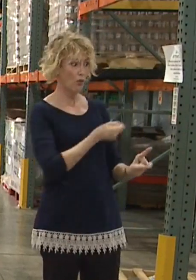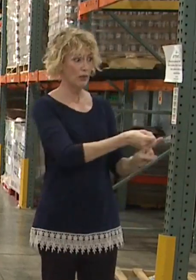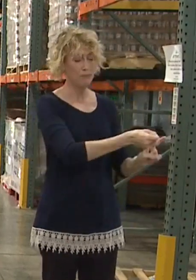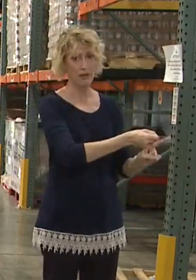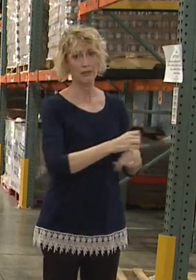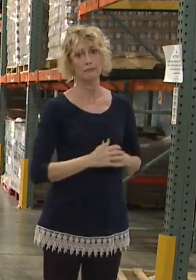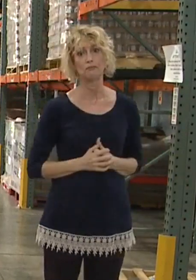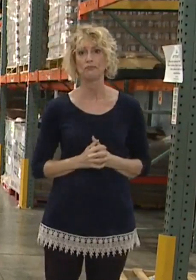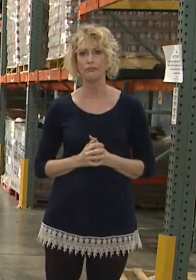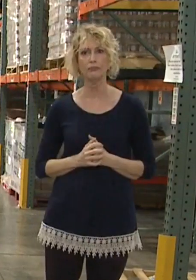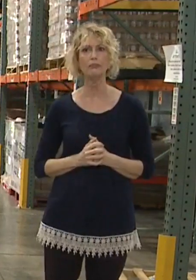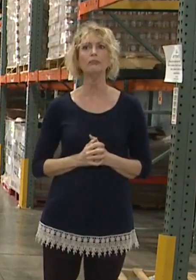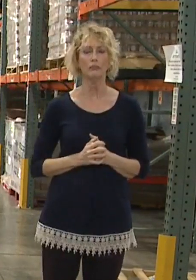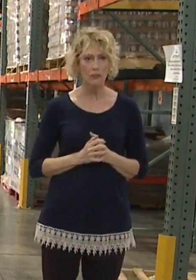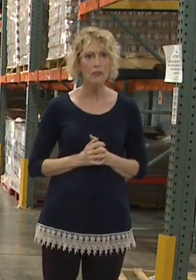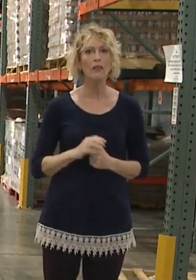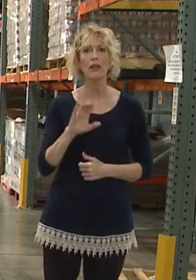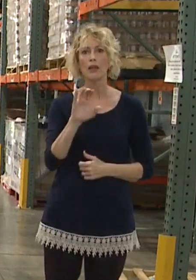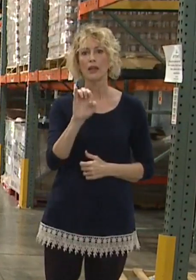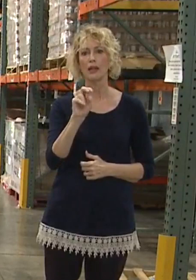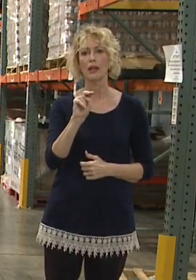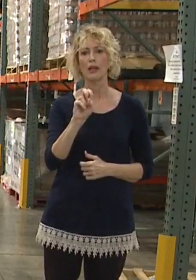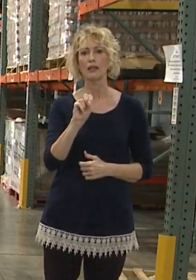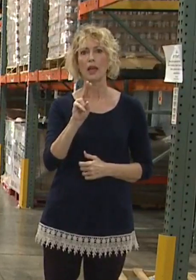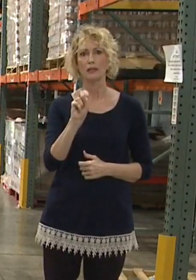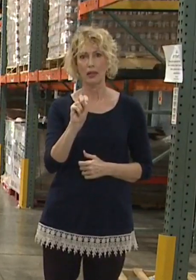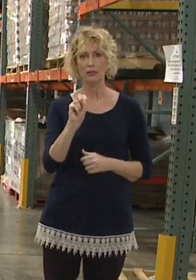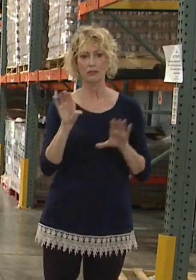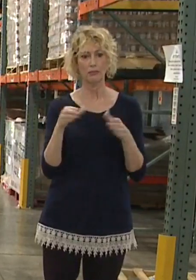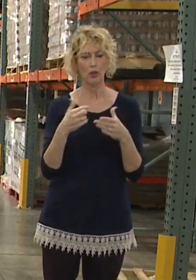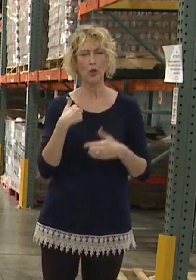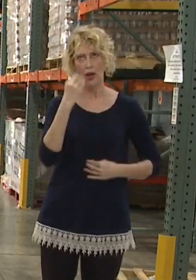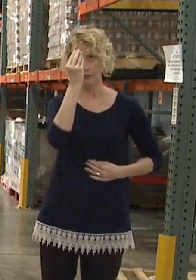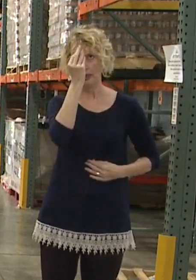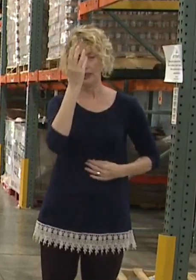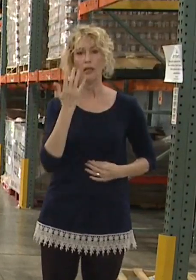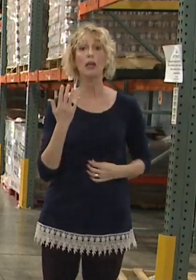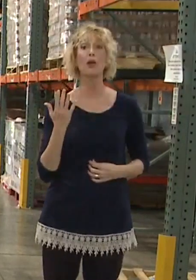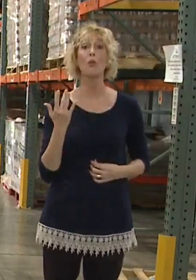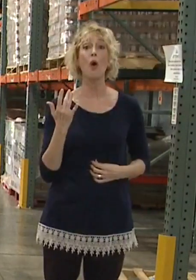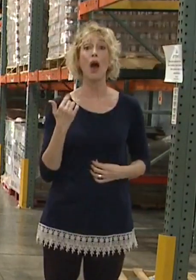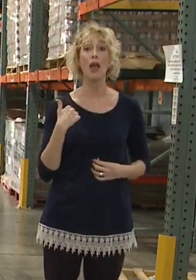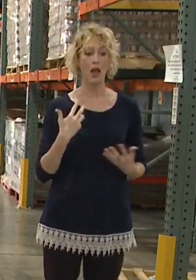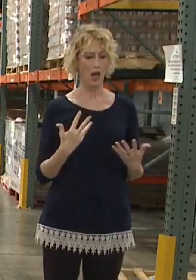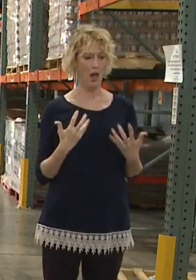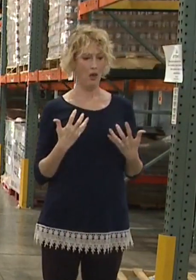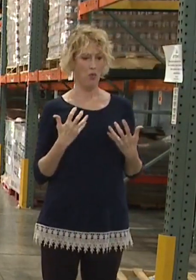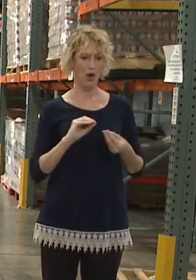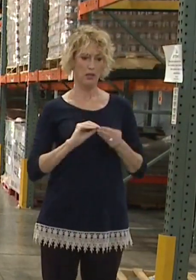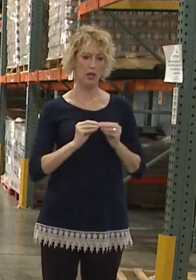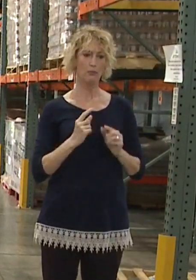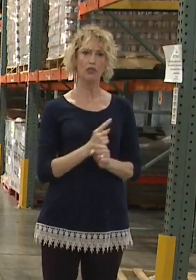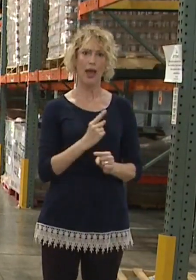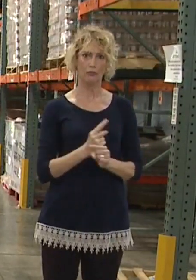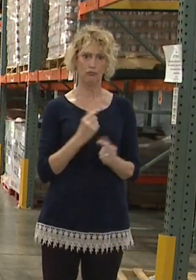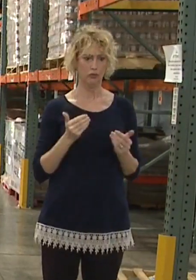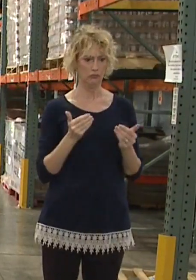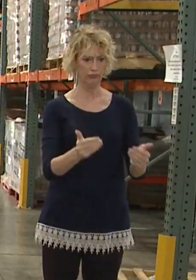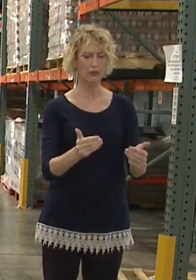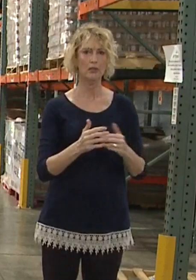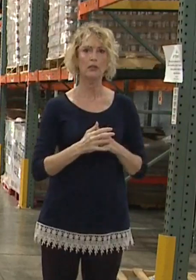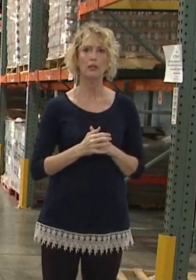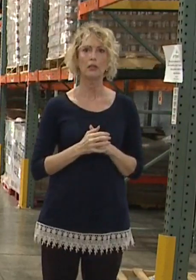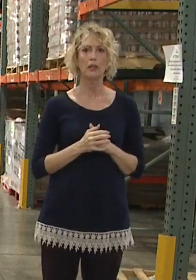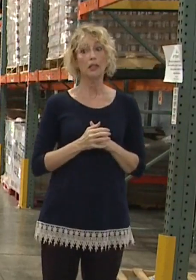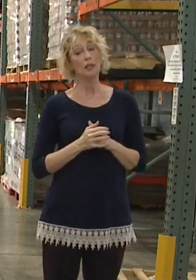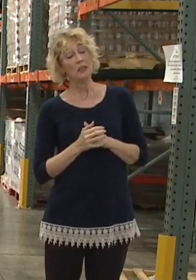way. Then we had the Census Bureau on my mind. I've had that on my mind because I want numbers to be accurate as we move forward. Not a